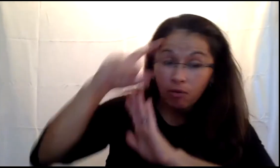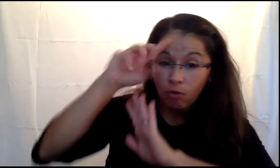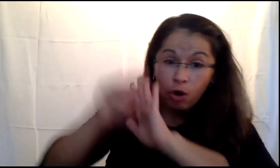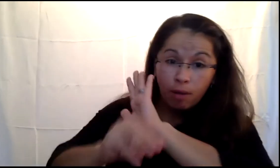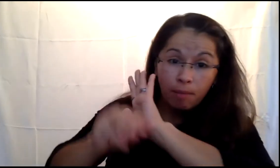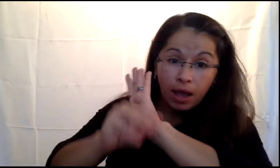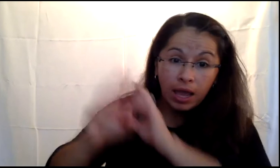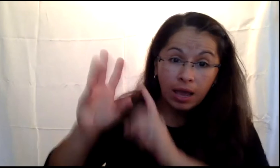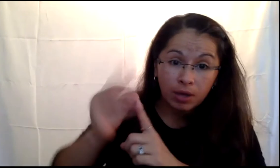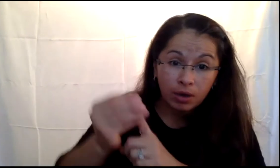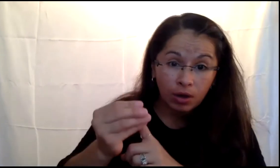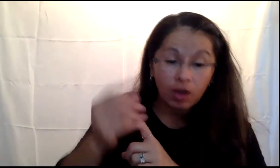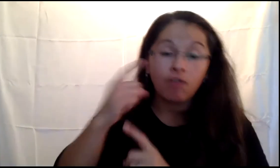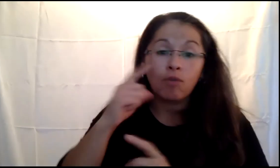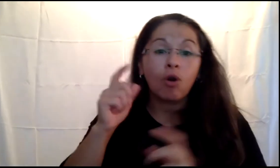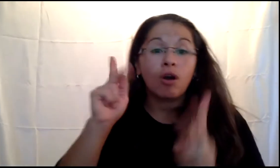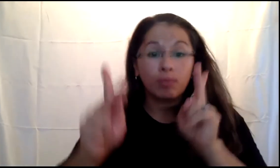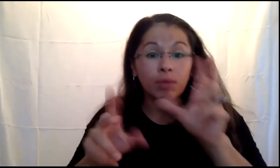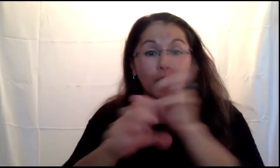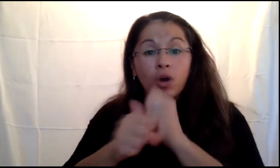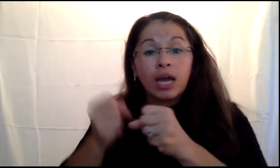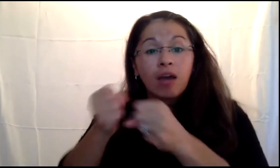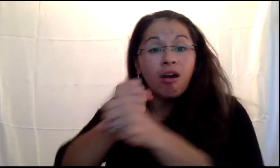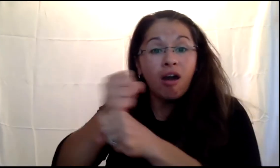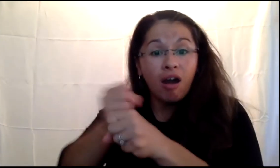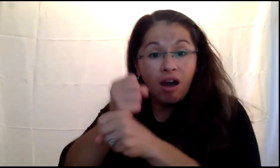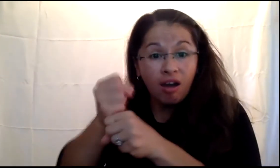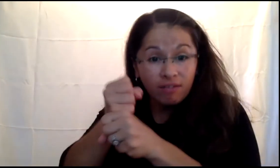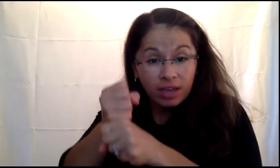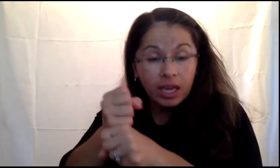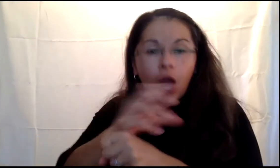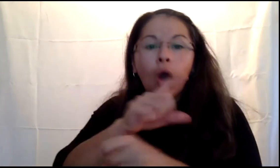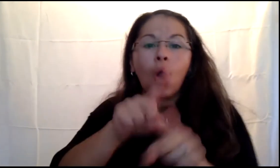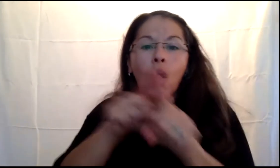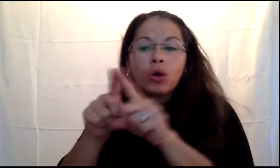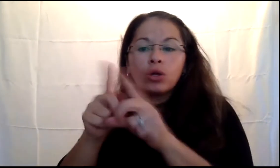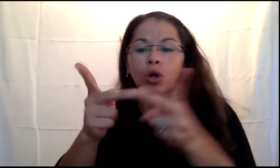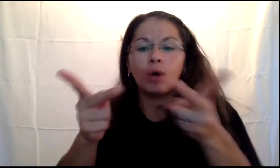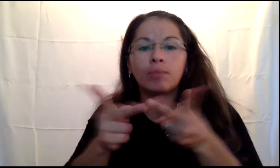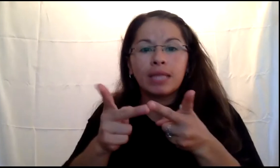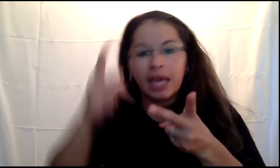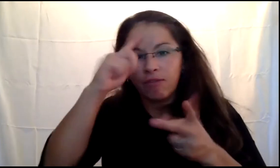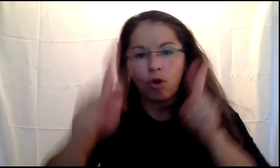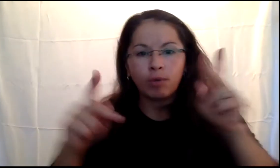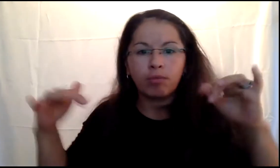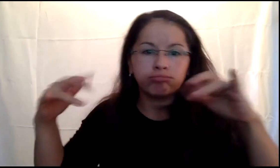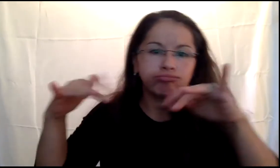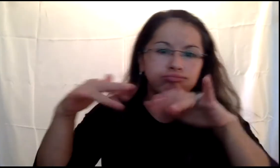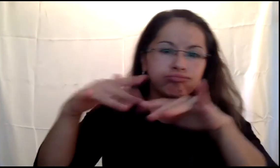a cafecito, but a place where people gather. And it doesn't matter who you are,